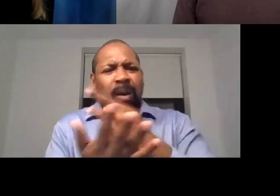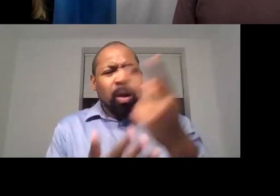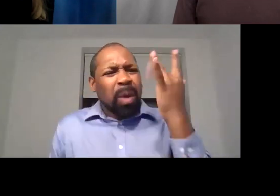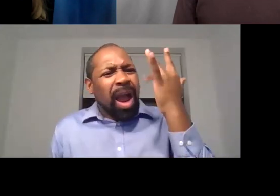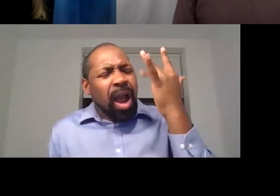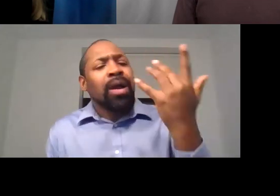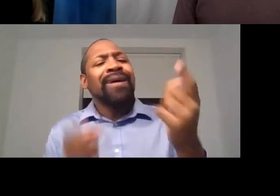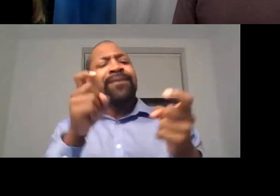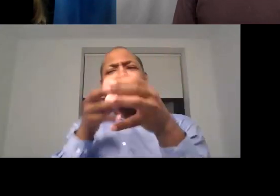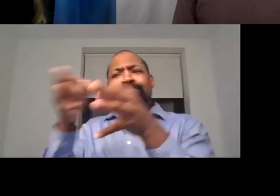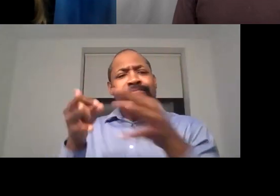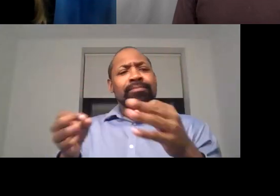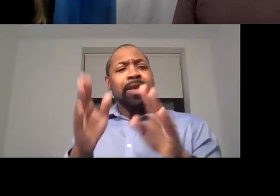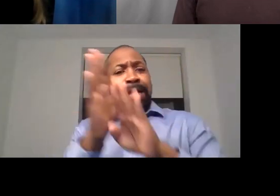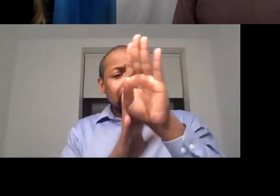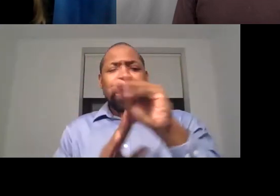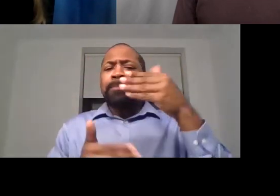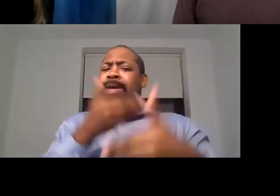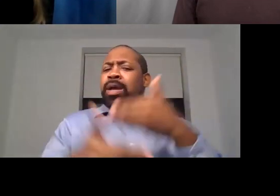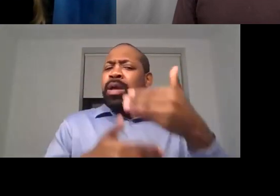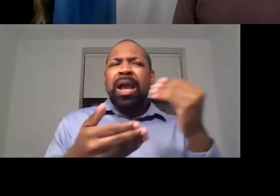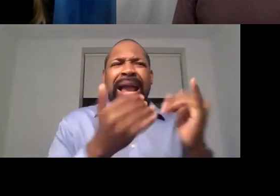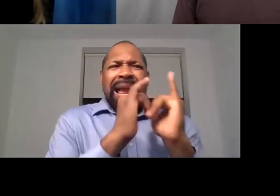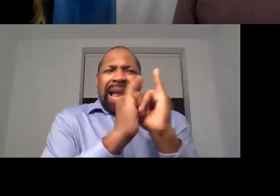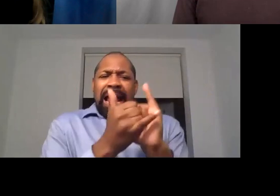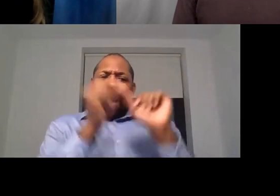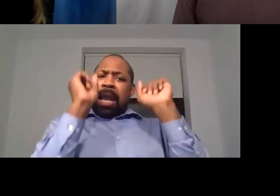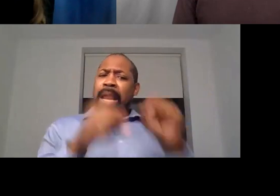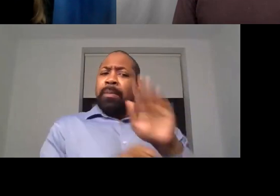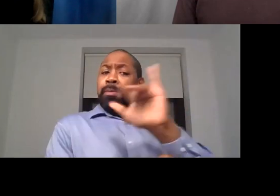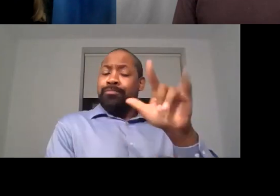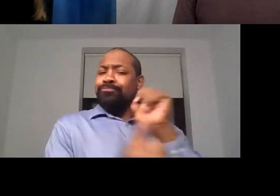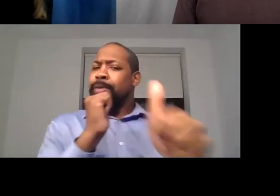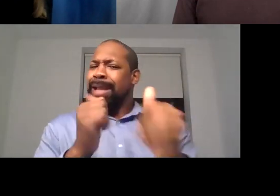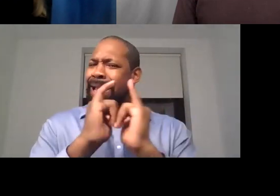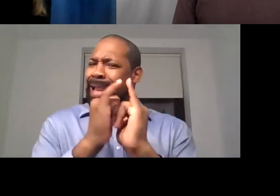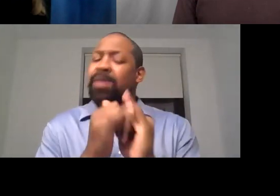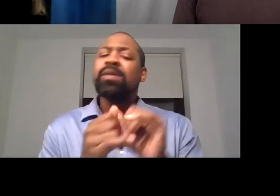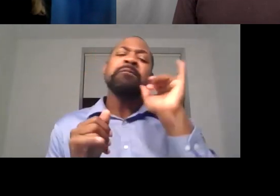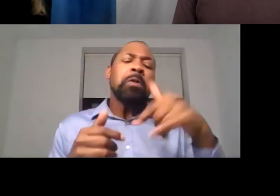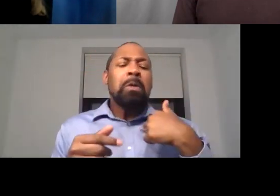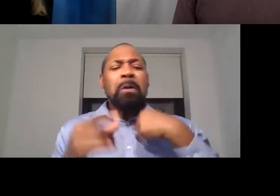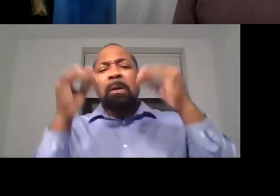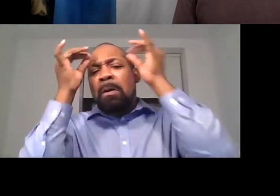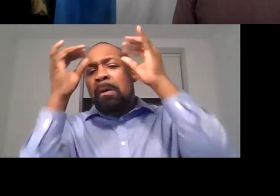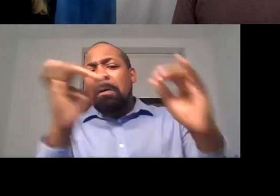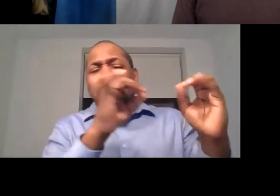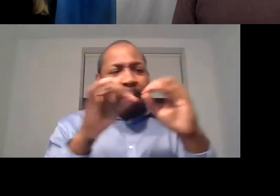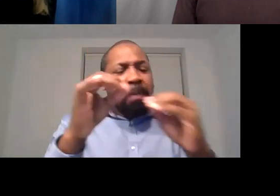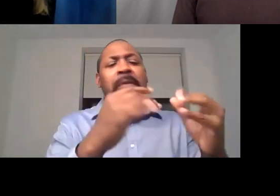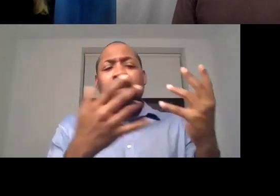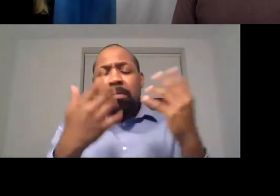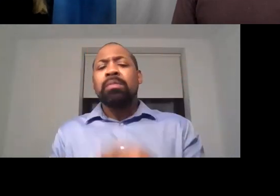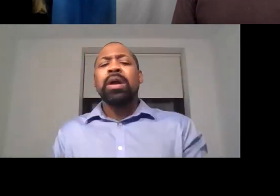understand that they've written a bill and then it continues to fail, and they don't understand how in the process it failed. And so we want to